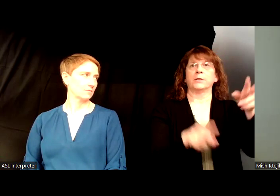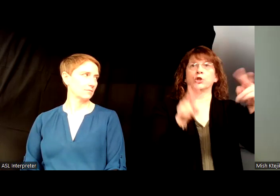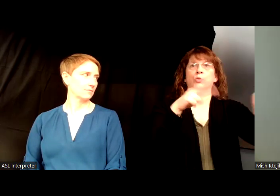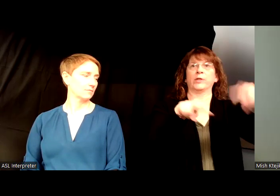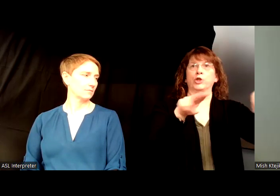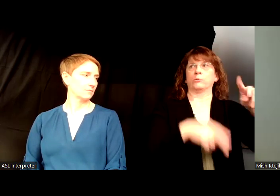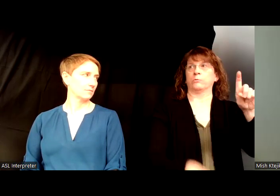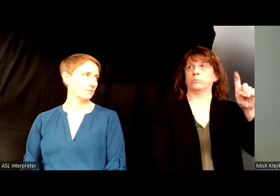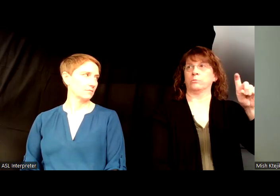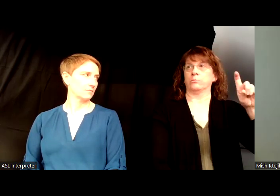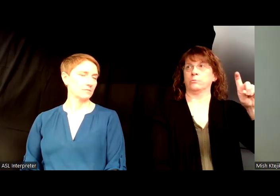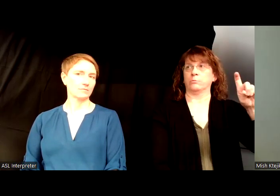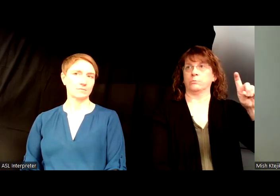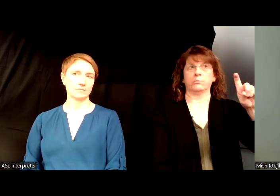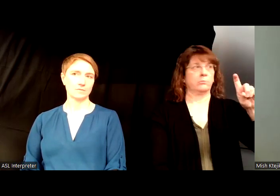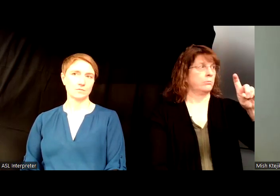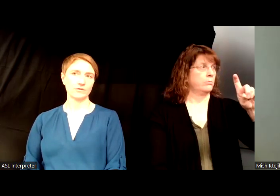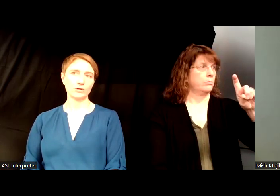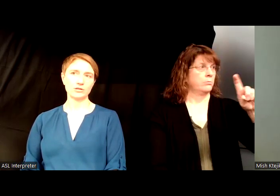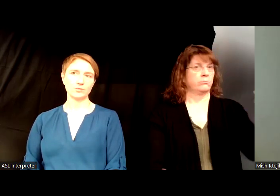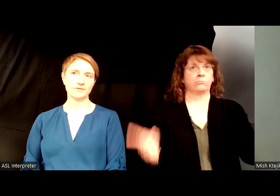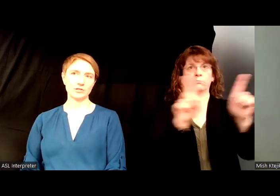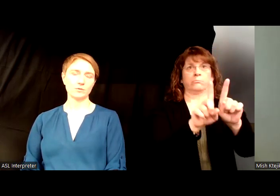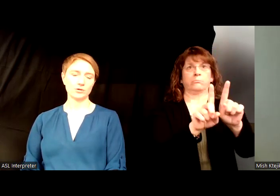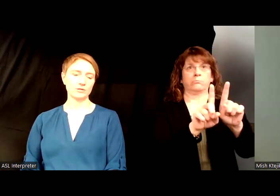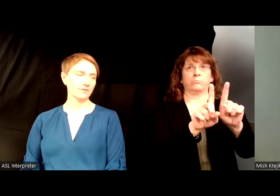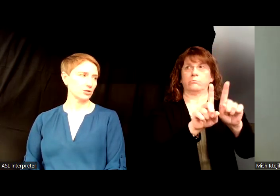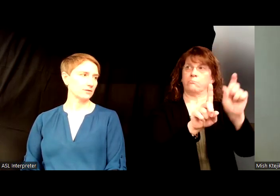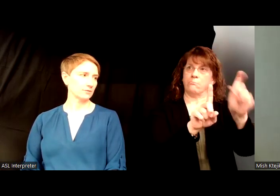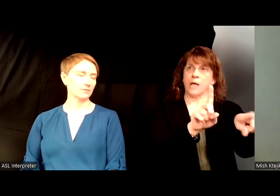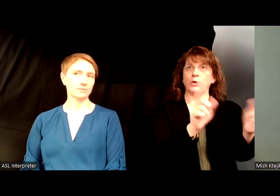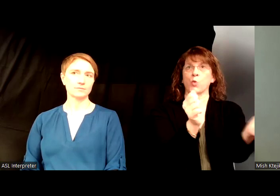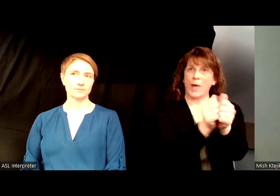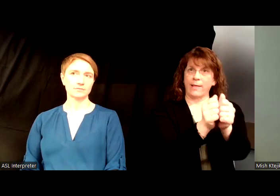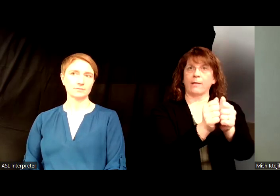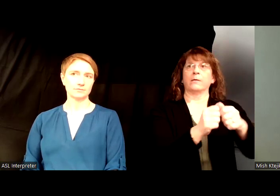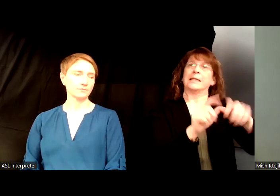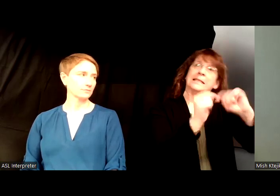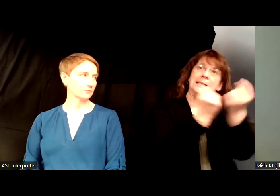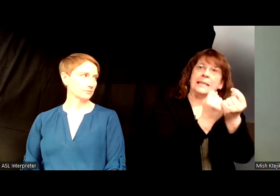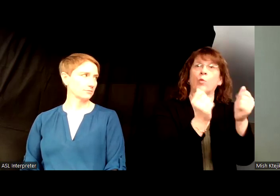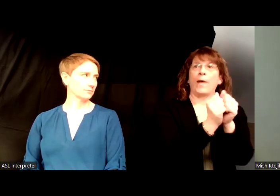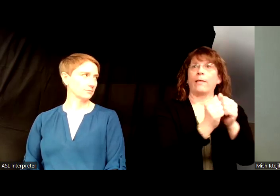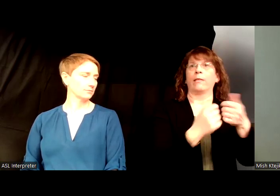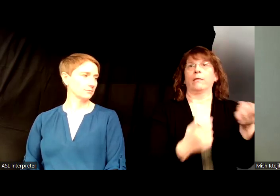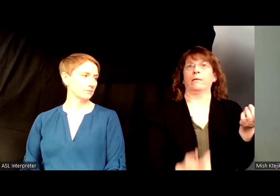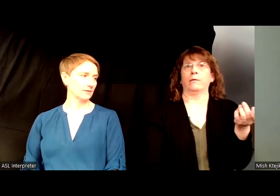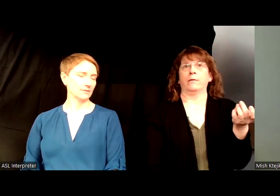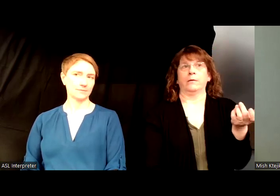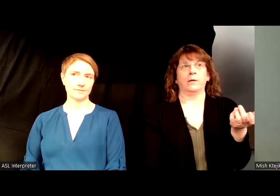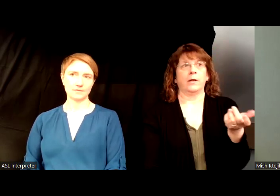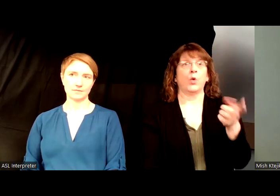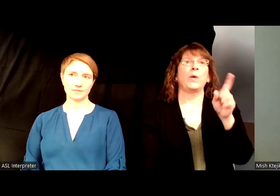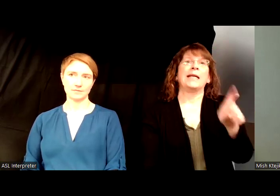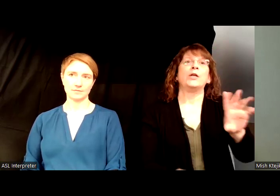maybe with a supervisory interpreter with direct supervision. They'd have